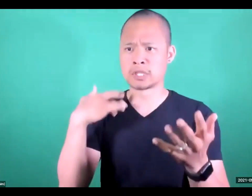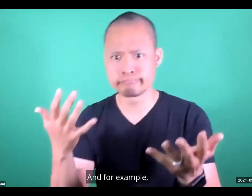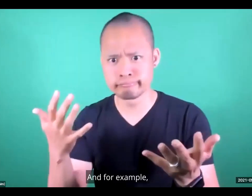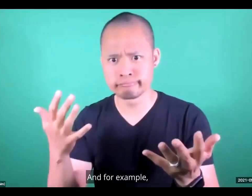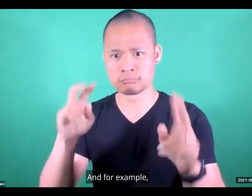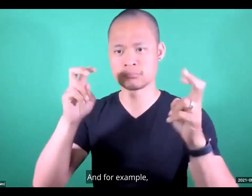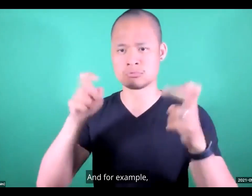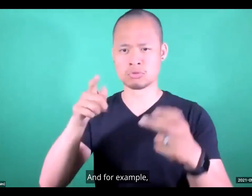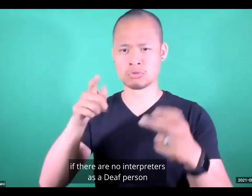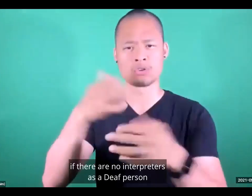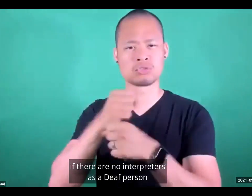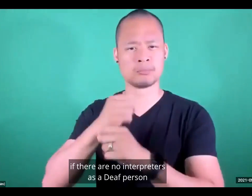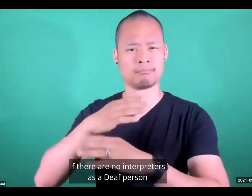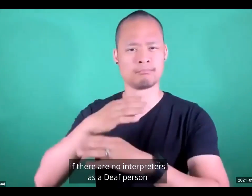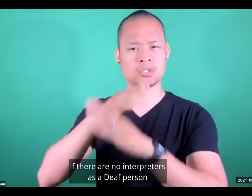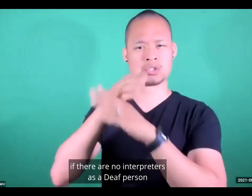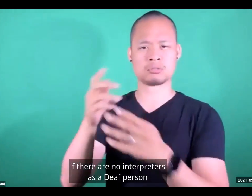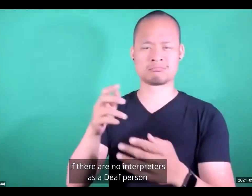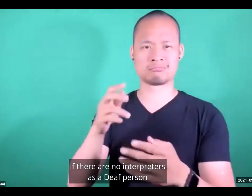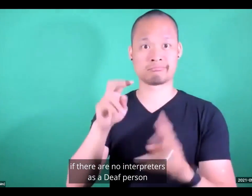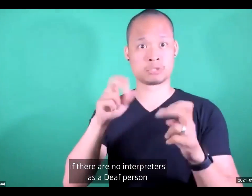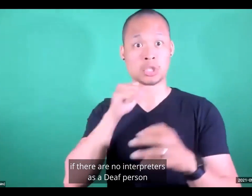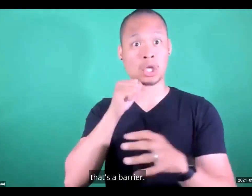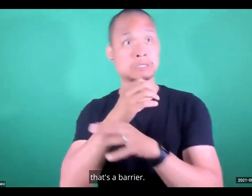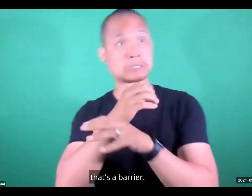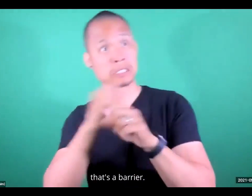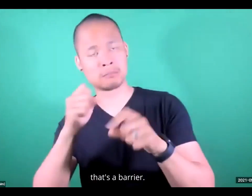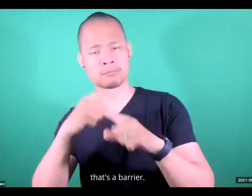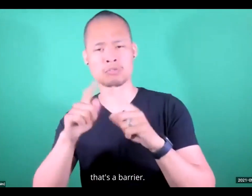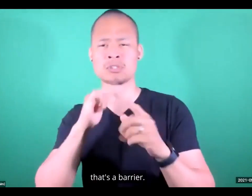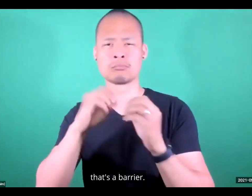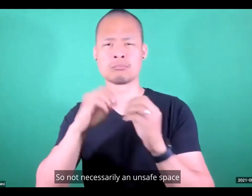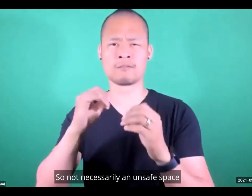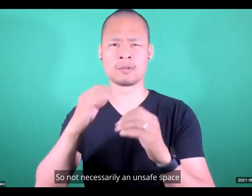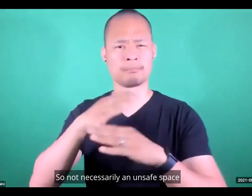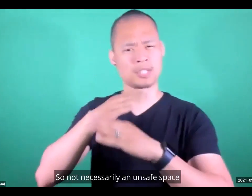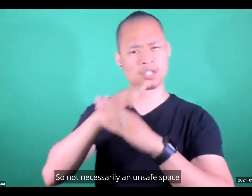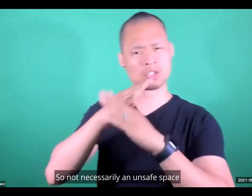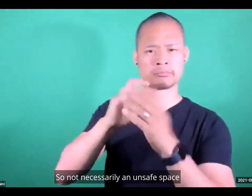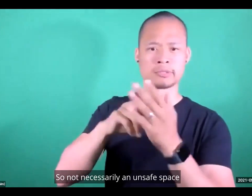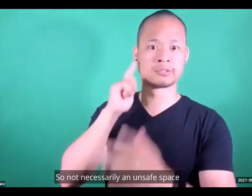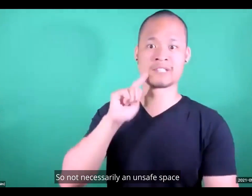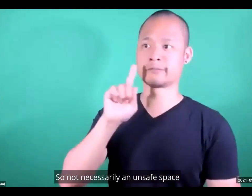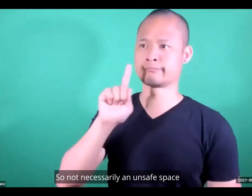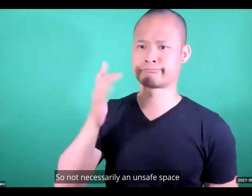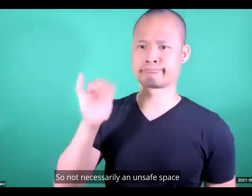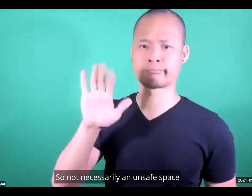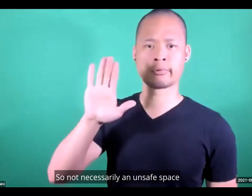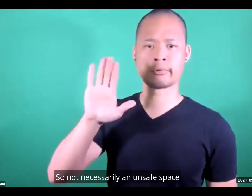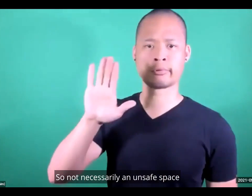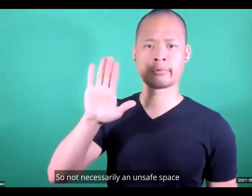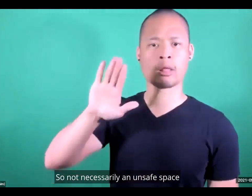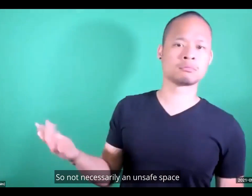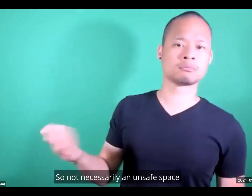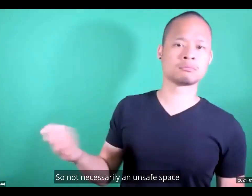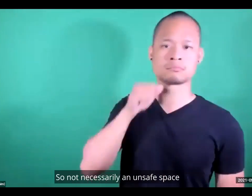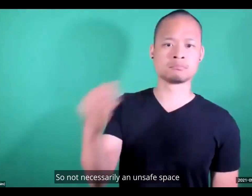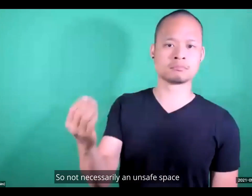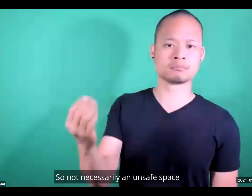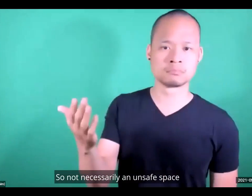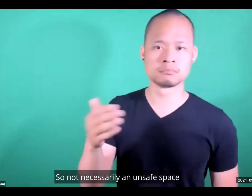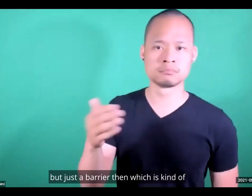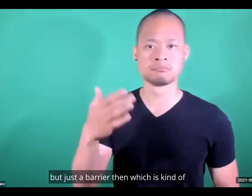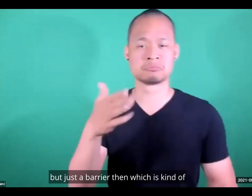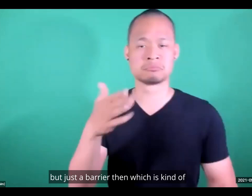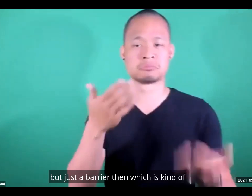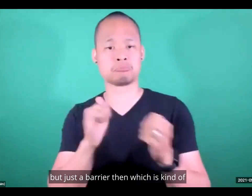You know, and for example, if there are no interpreters as a deaf person, that's a barrier. So not necessarily an unsafe